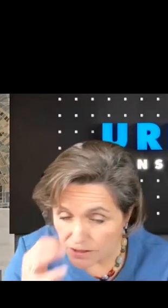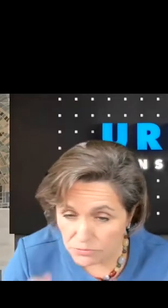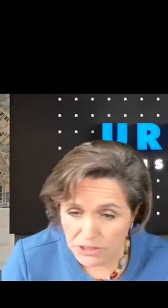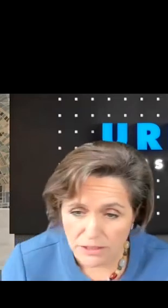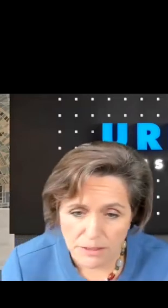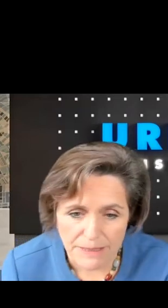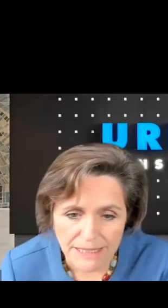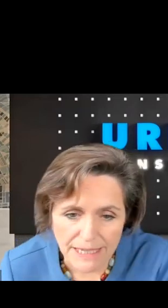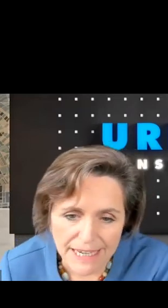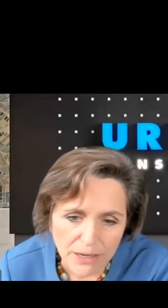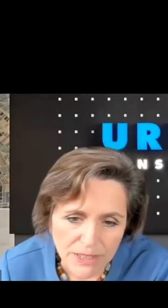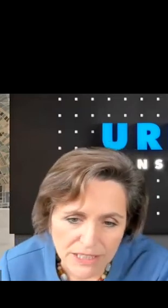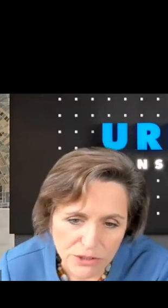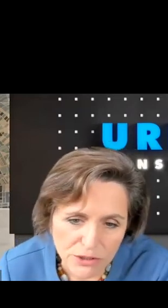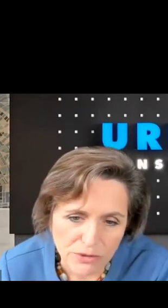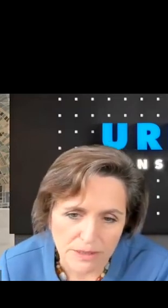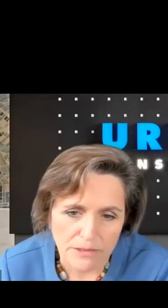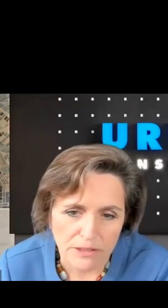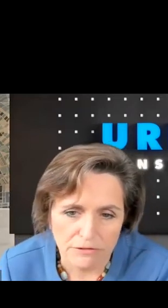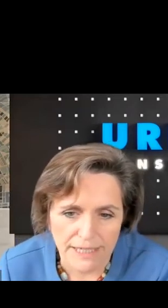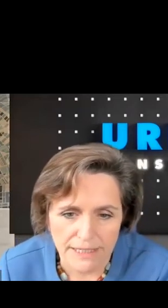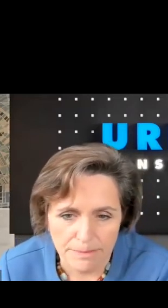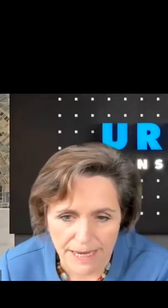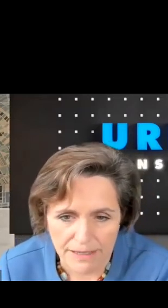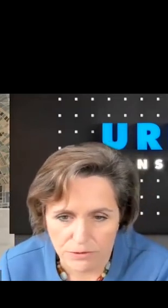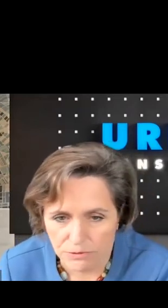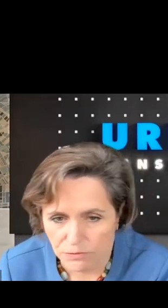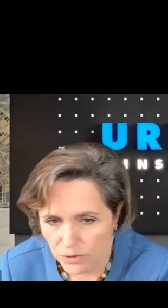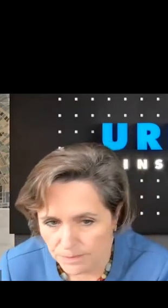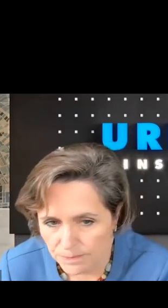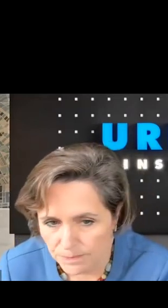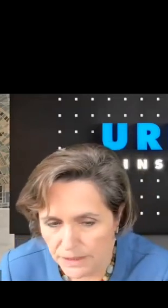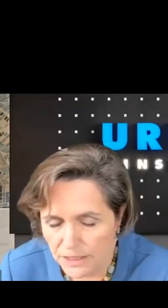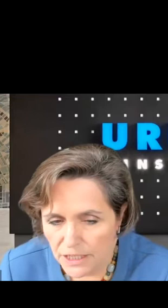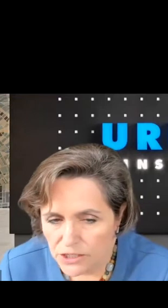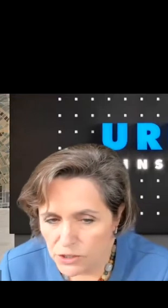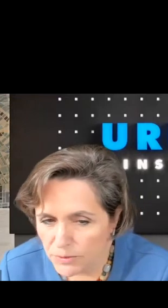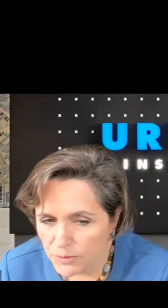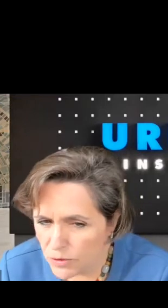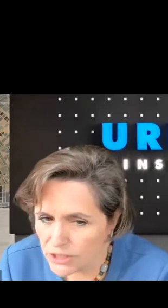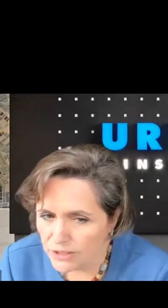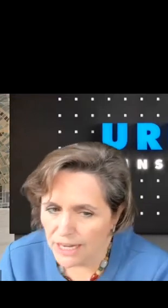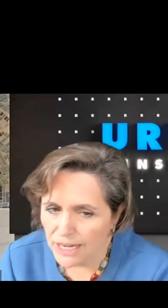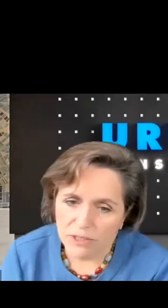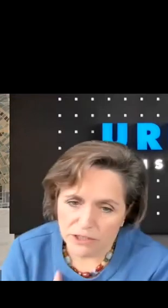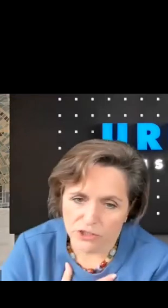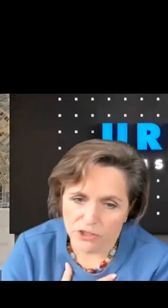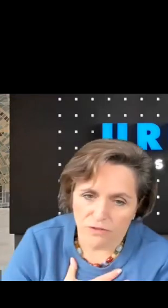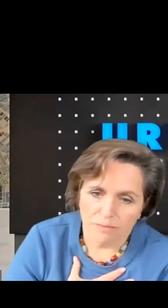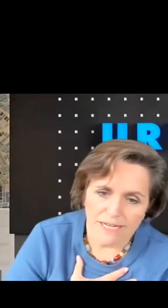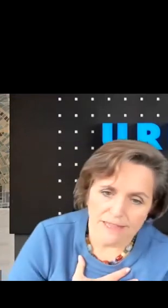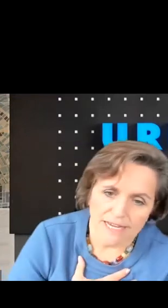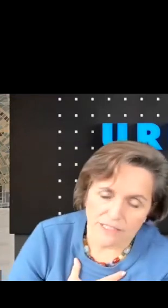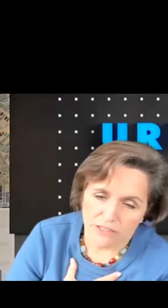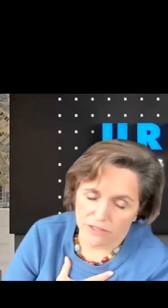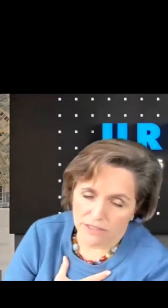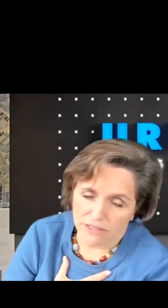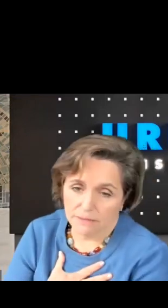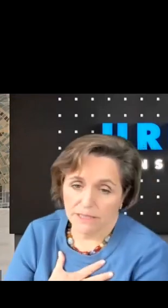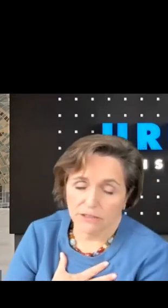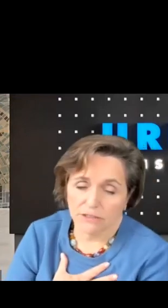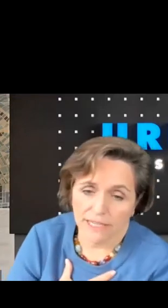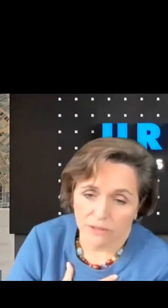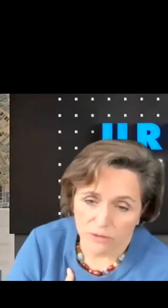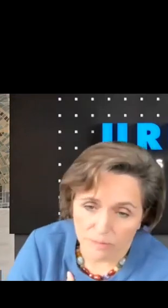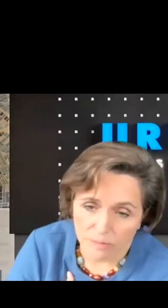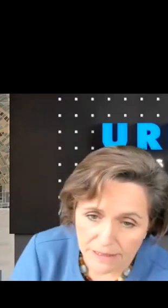going to talk about what these results mean and how we can use them to create impactful reform. So before we start, I want to just offer my thanks to the